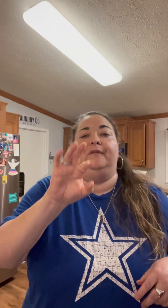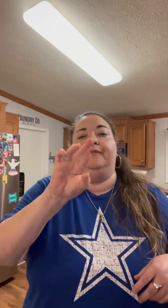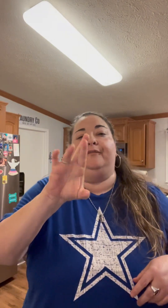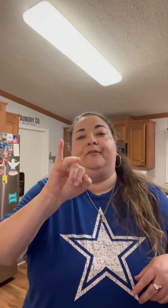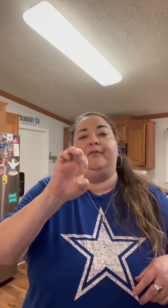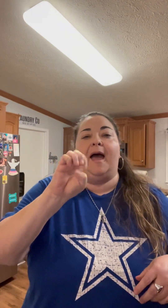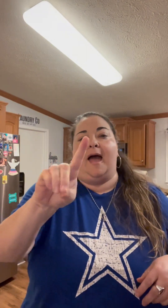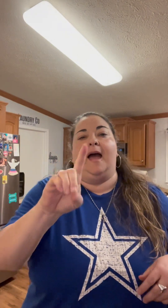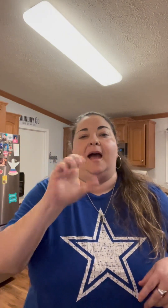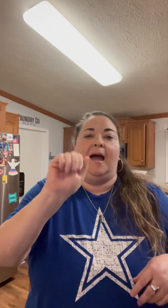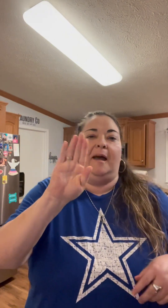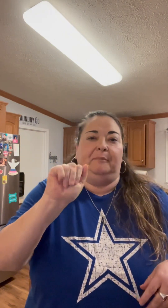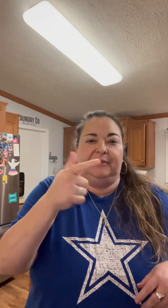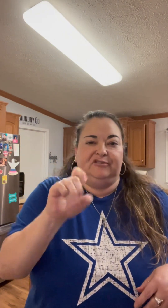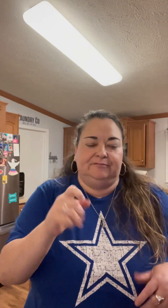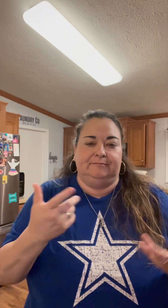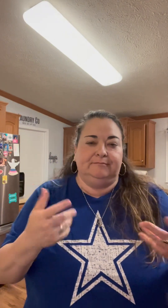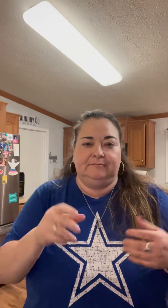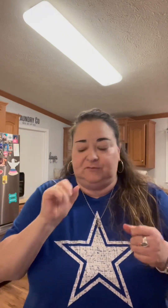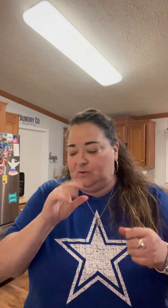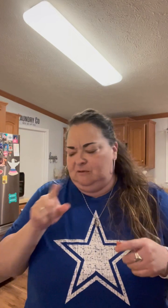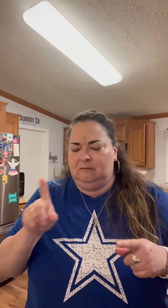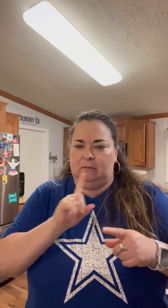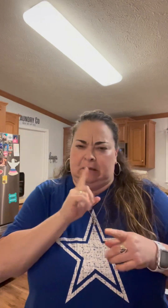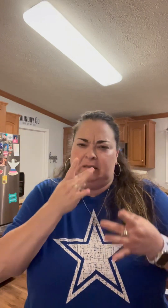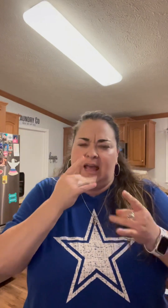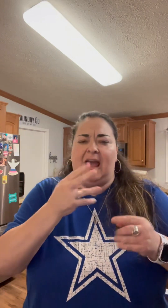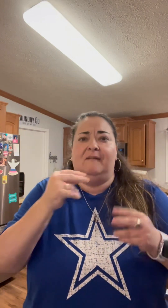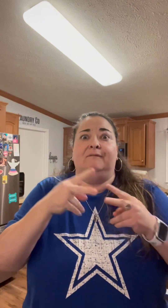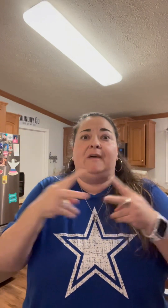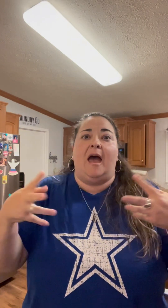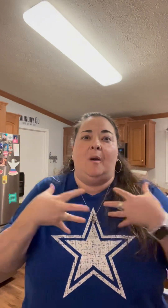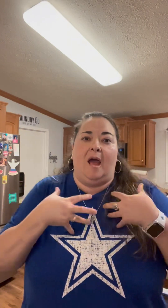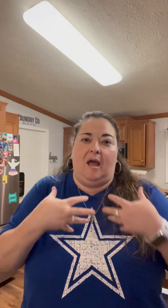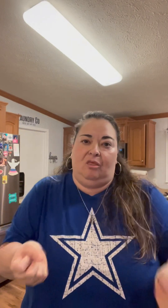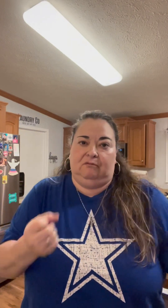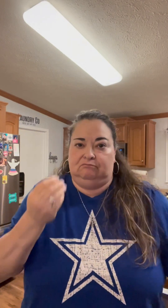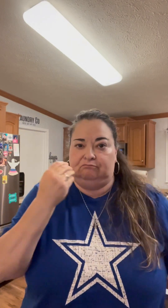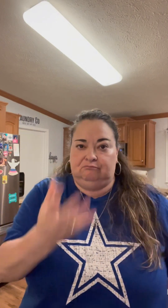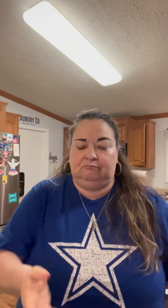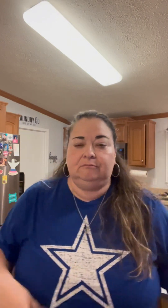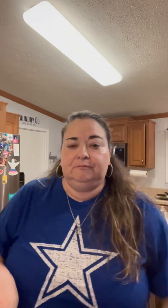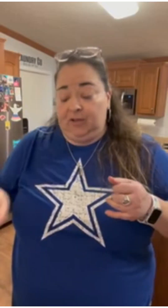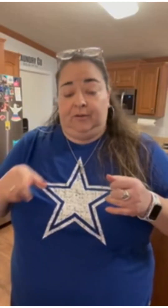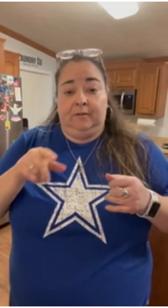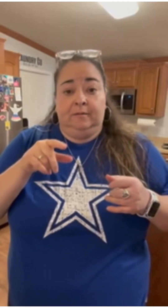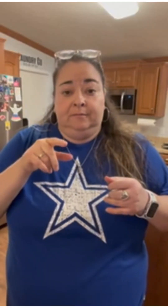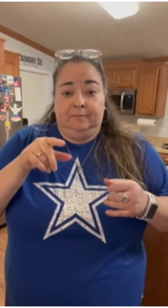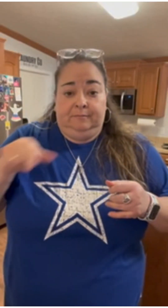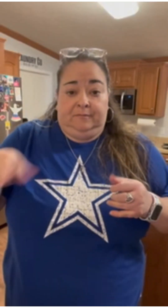southern fried cabbage. But it is delicious. It is healthy.